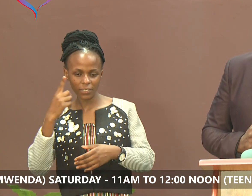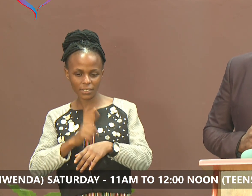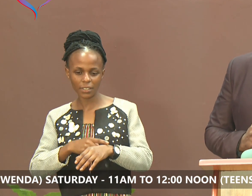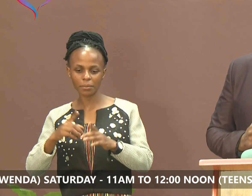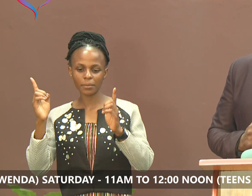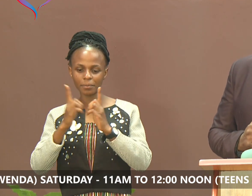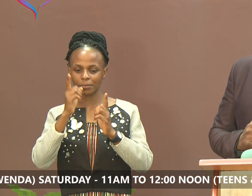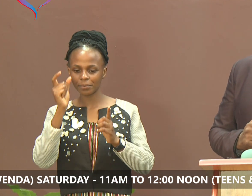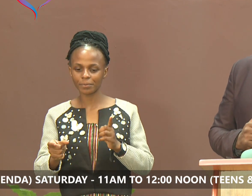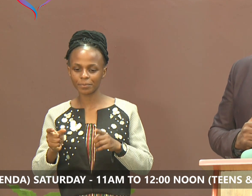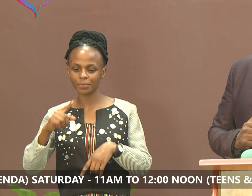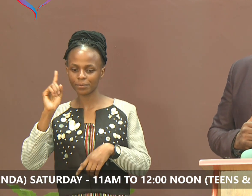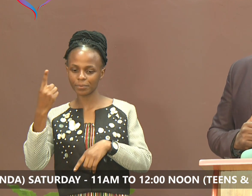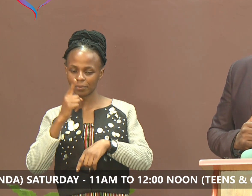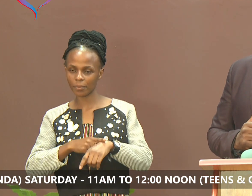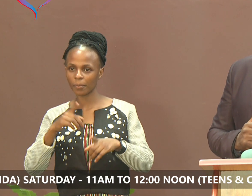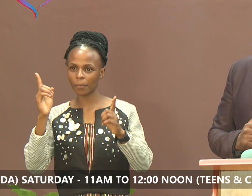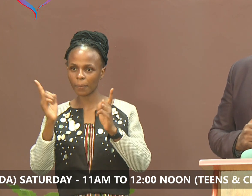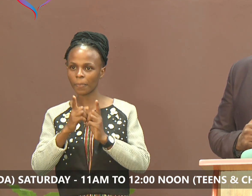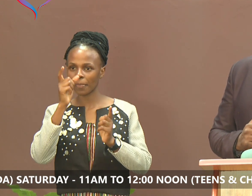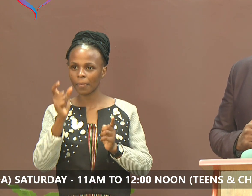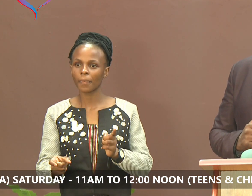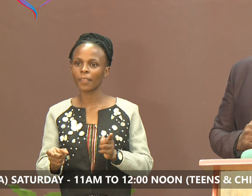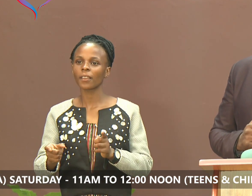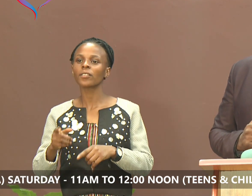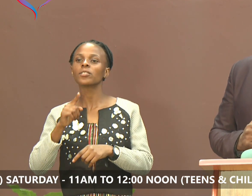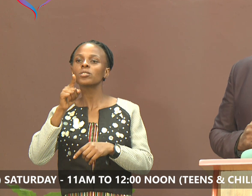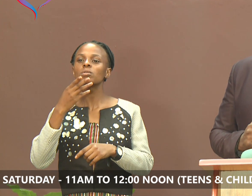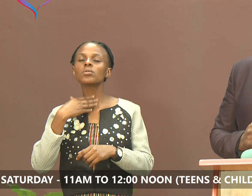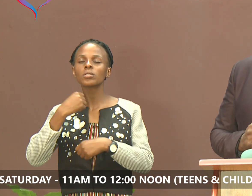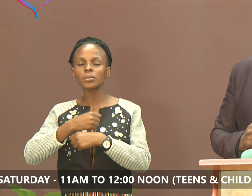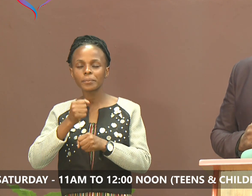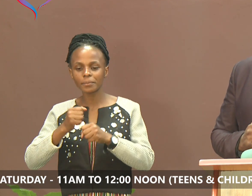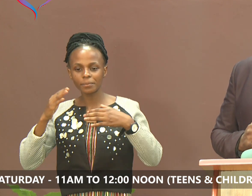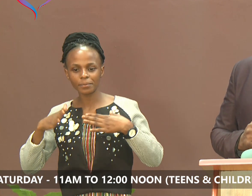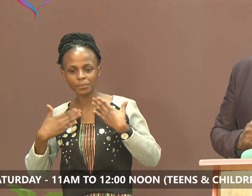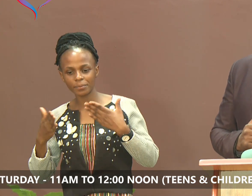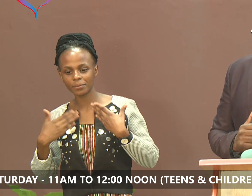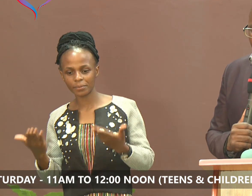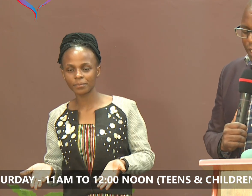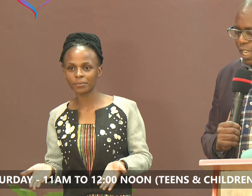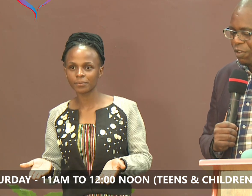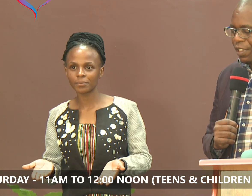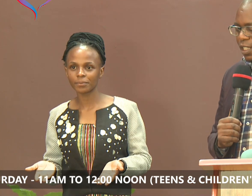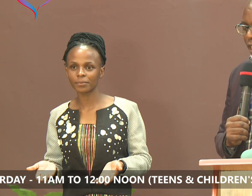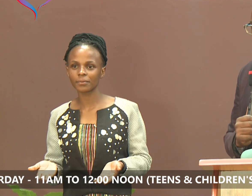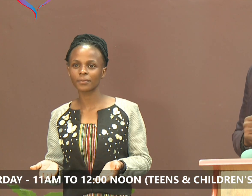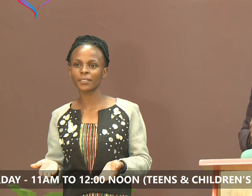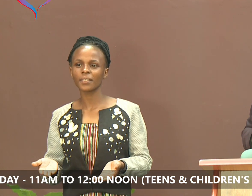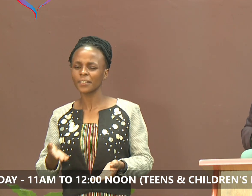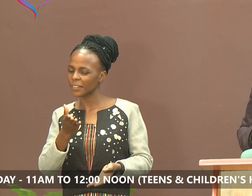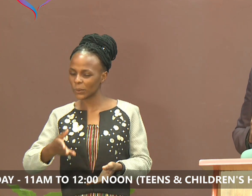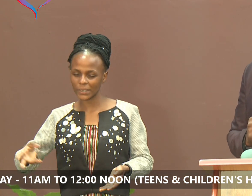oyagala omulundi gw'osoose omusisinkana obeereko ne kyokola akwagale mukwatagane. So there's that kind of